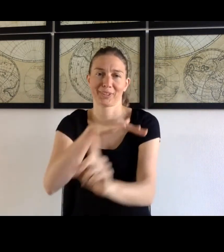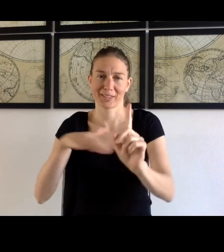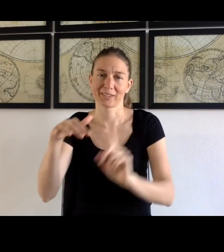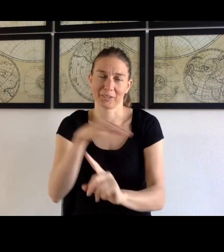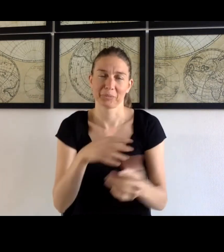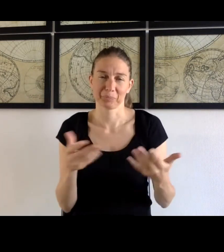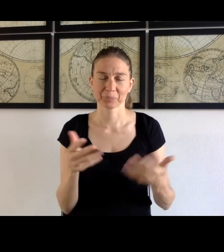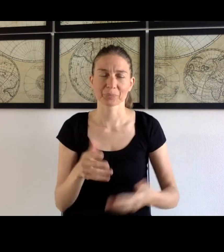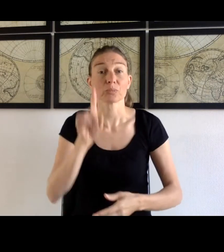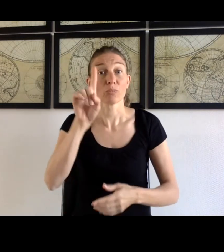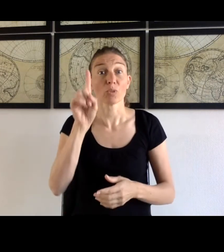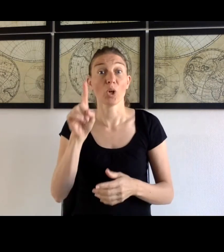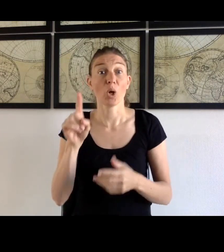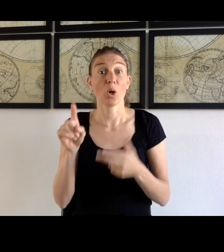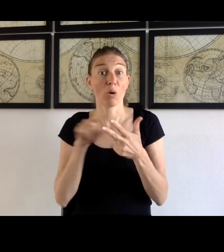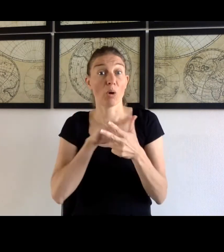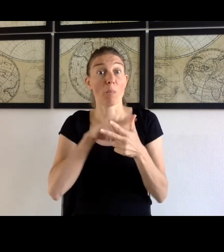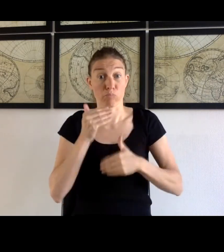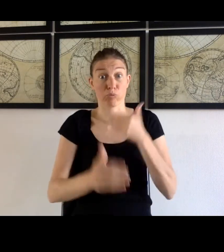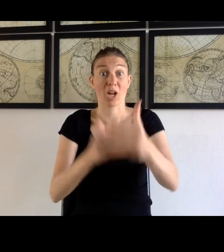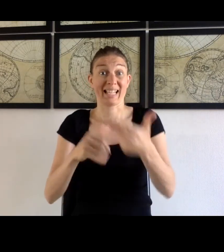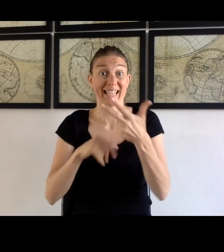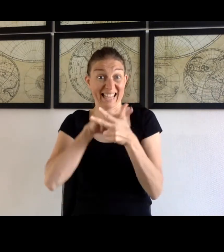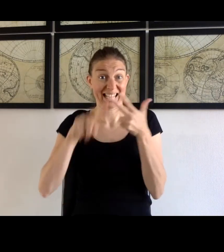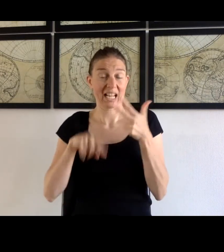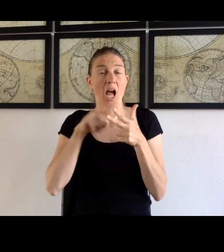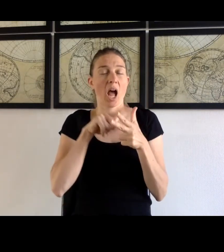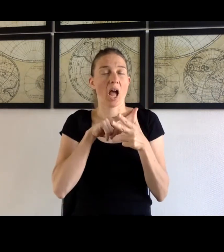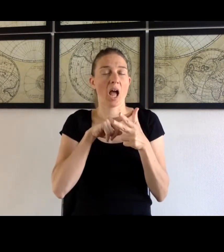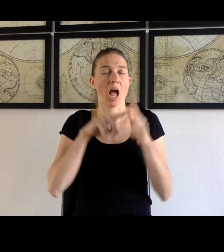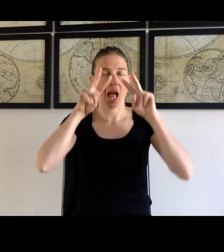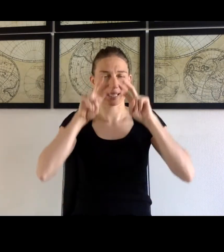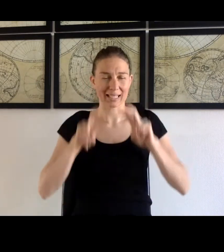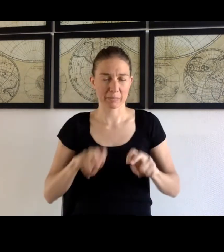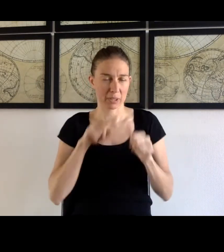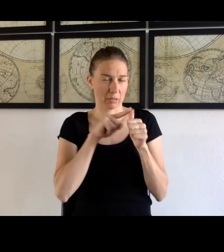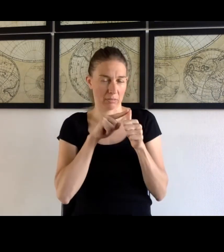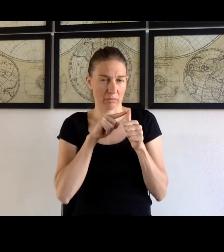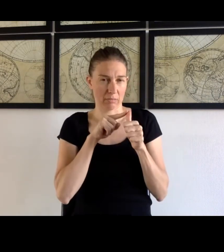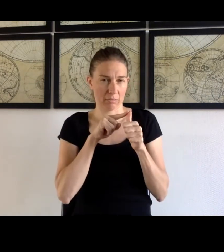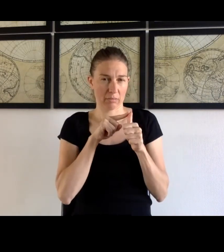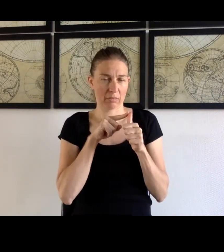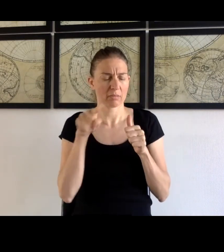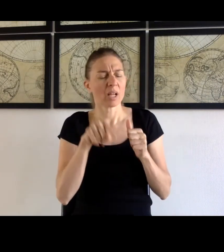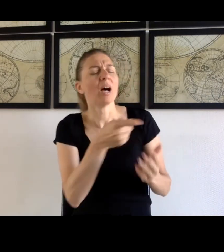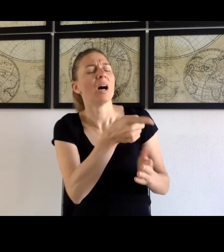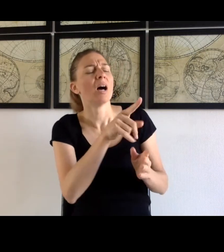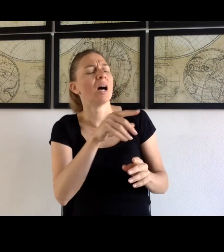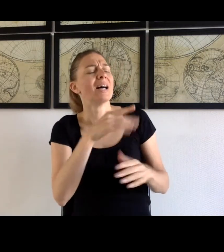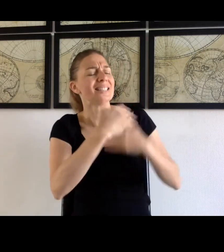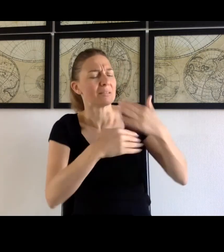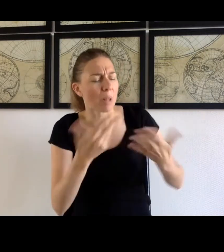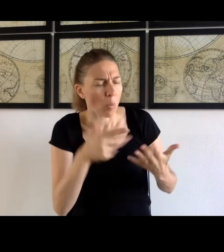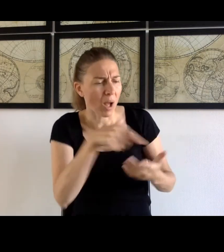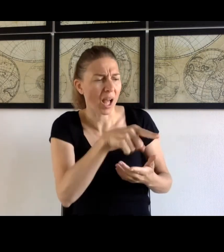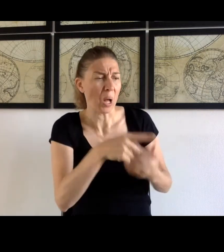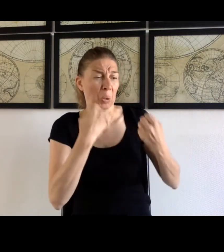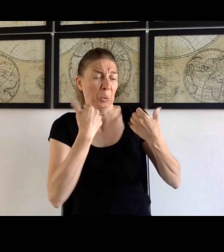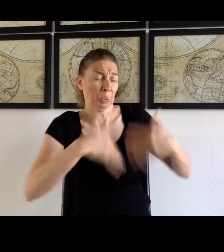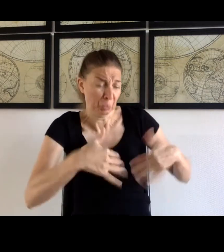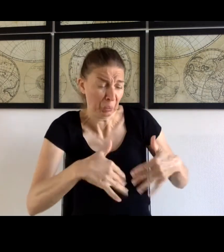3 elements in the whole process. So the assessment is, what is the extent of the disability, what are the barriers to participation that